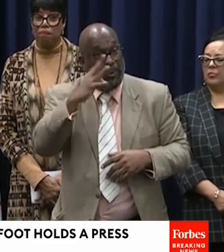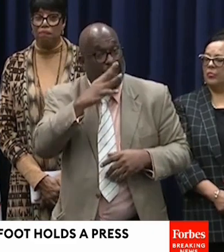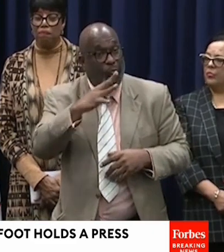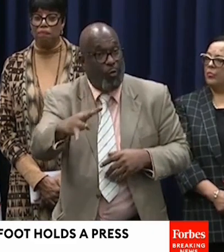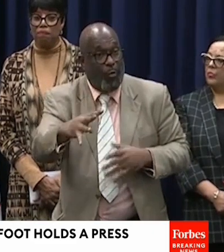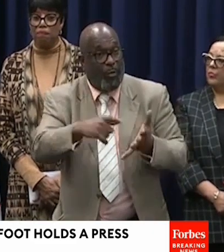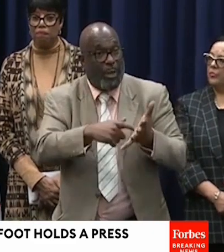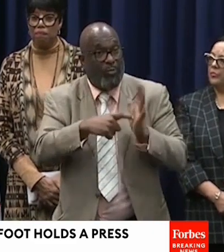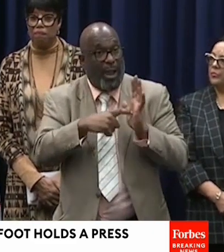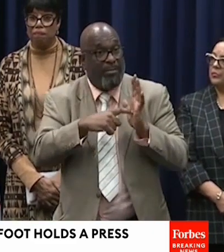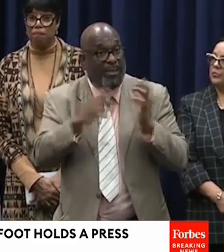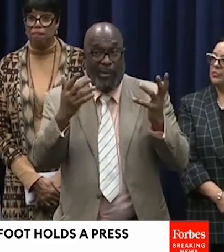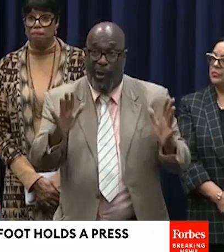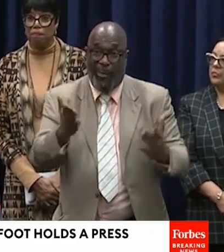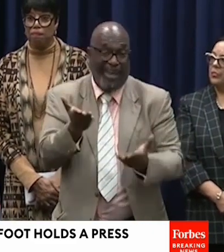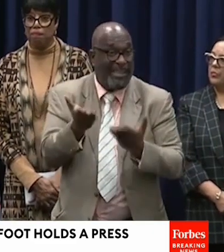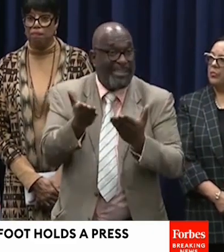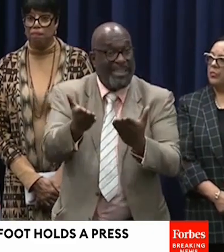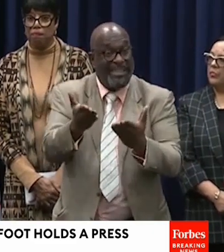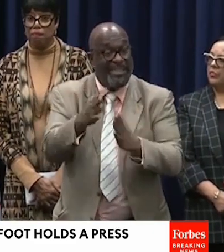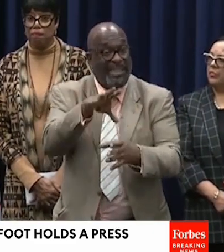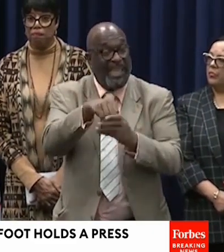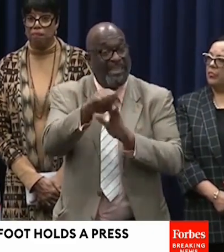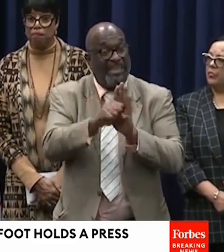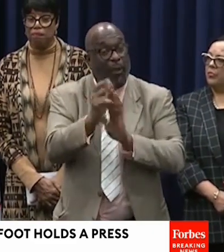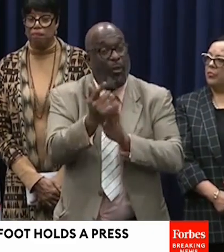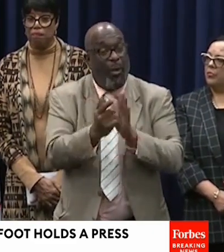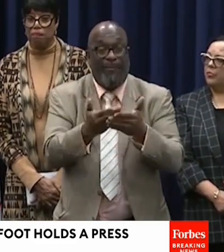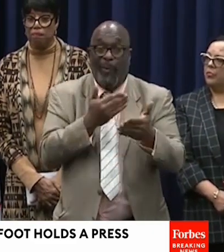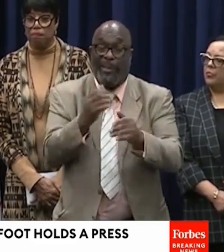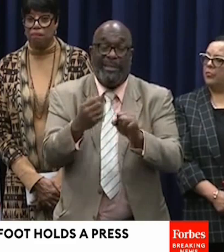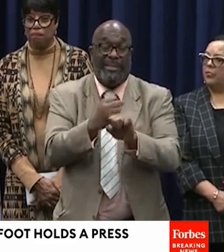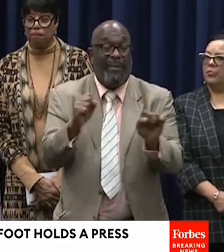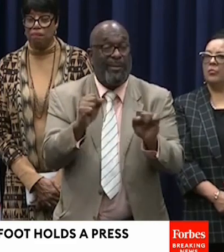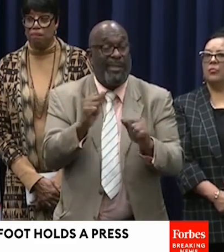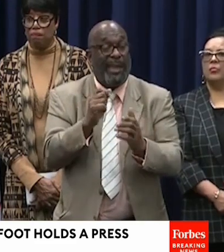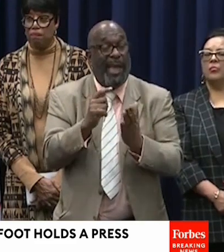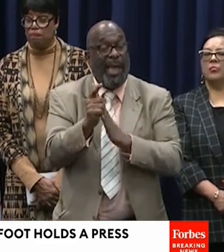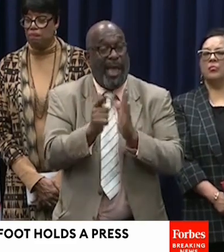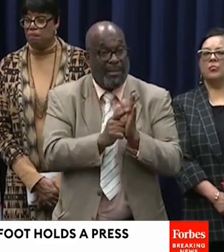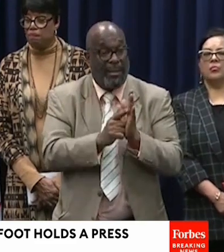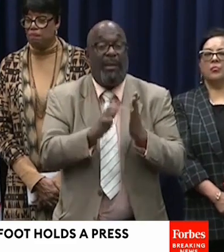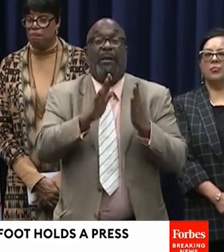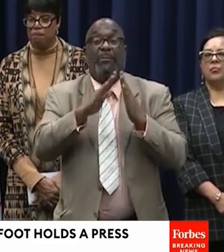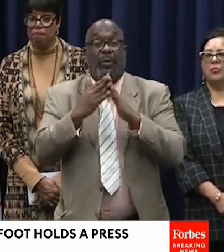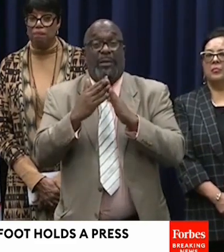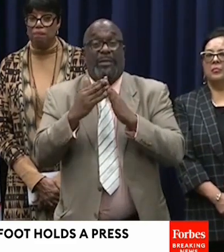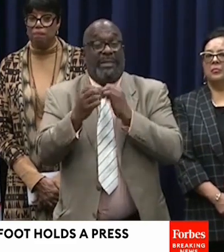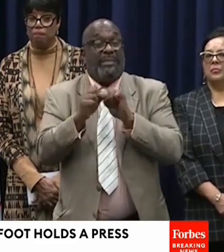the requirement that already exists in state law way before the Safety Act, that community safety must be